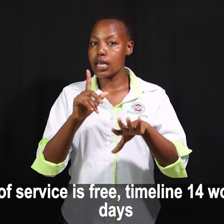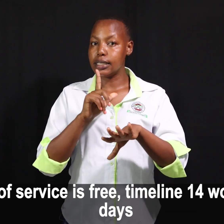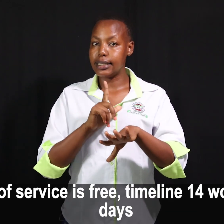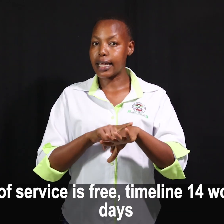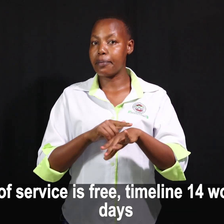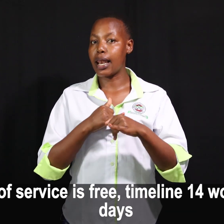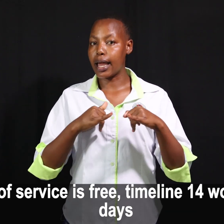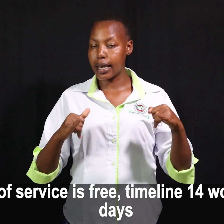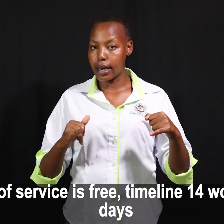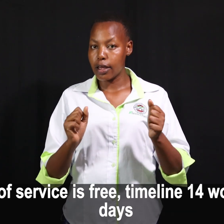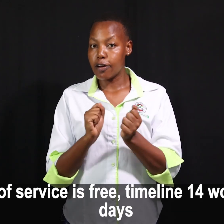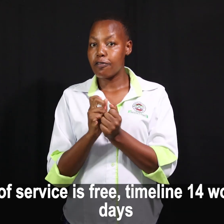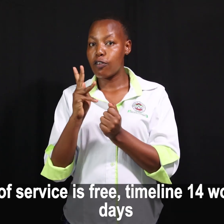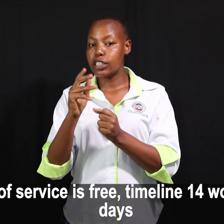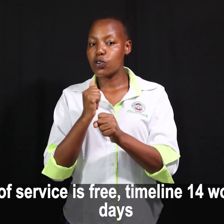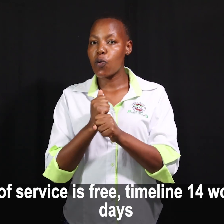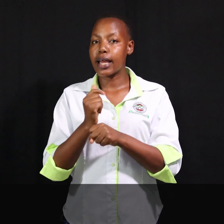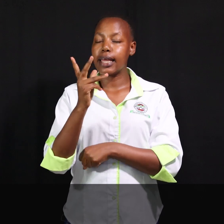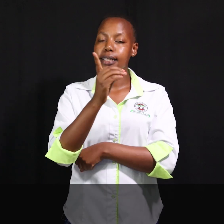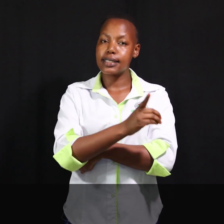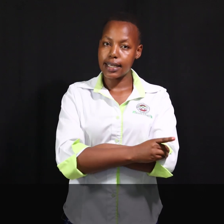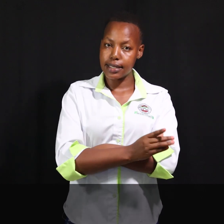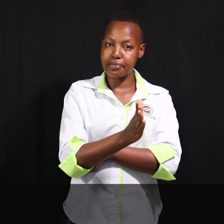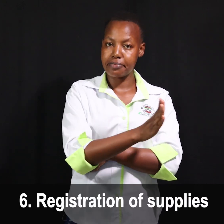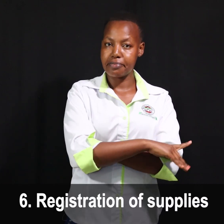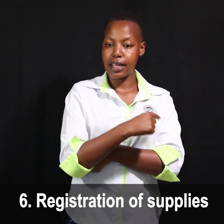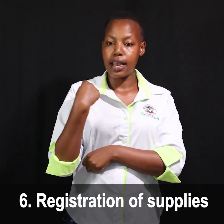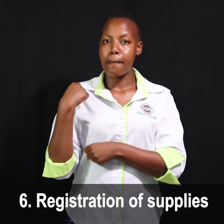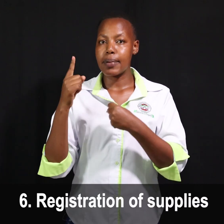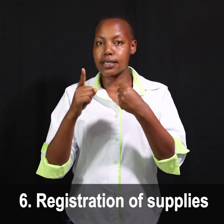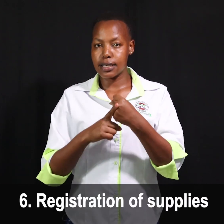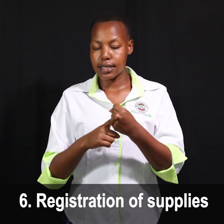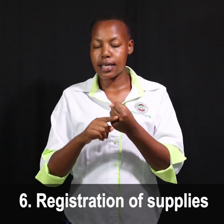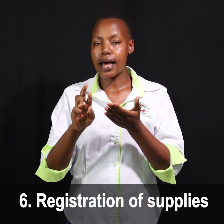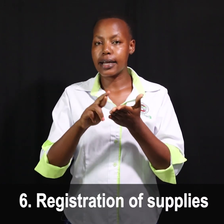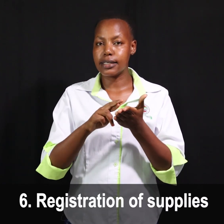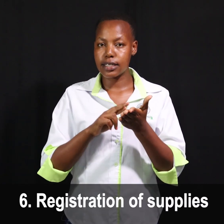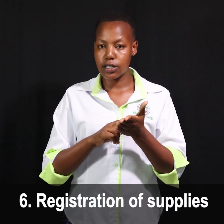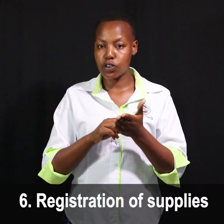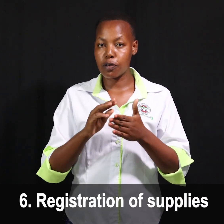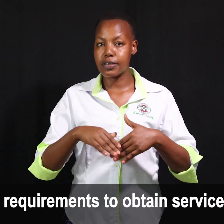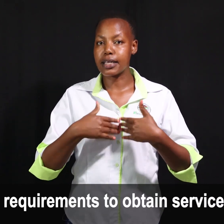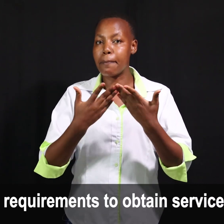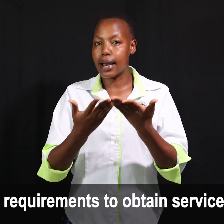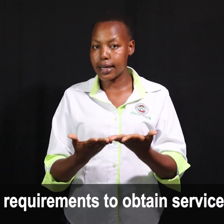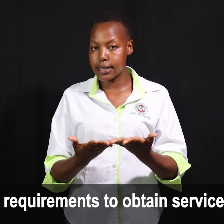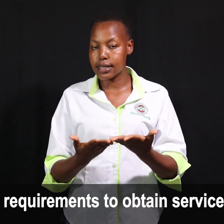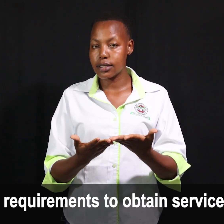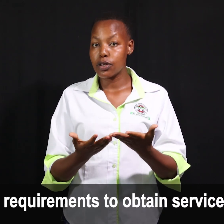Timeline 14 working days. 6. Registration of supplies. Requirements to obtain